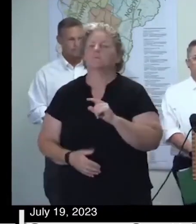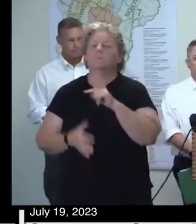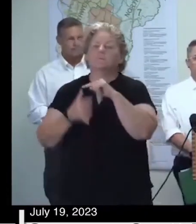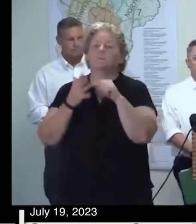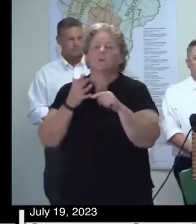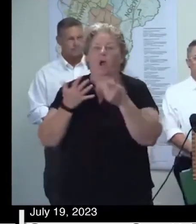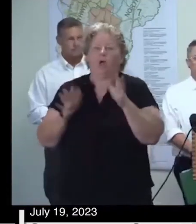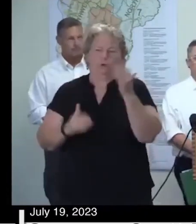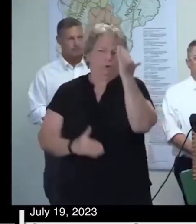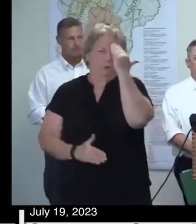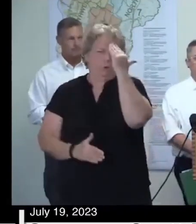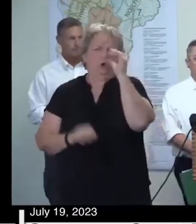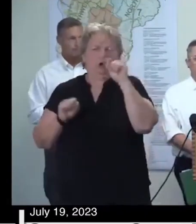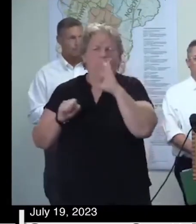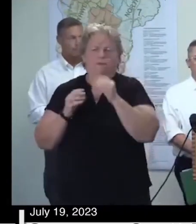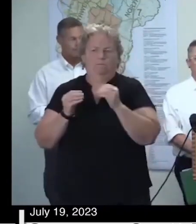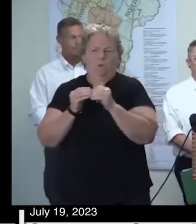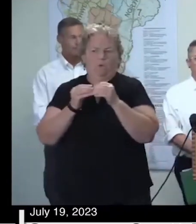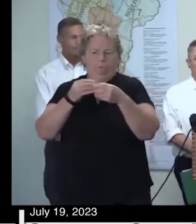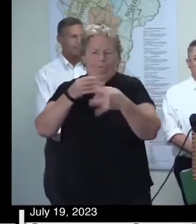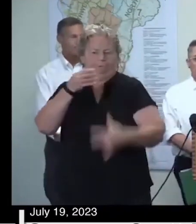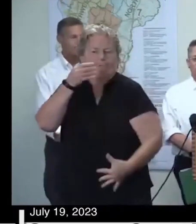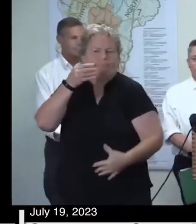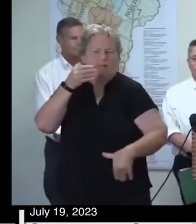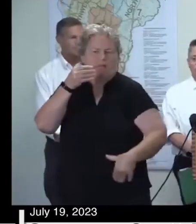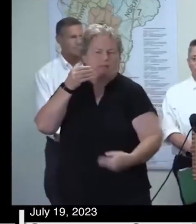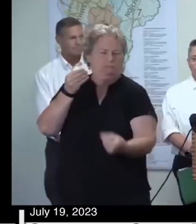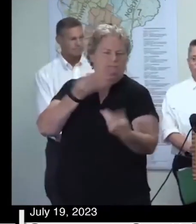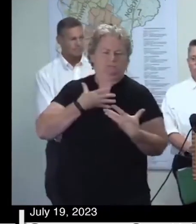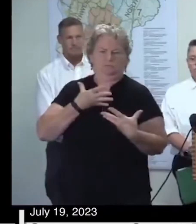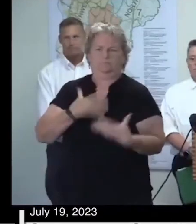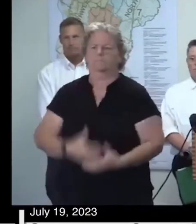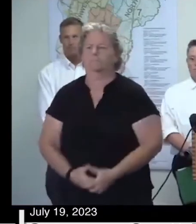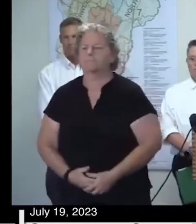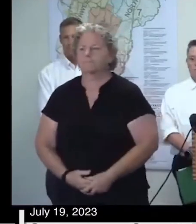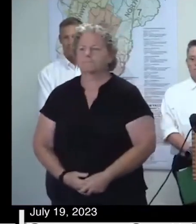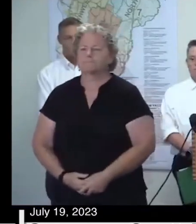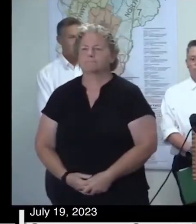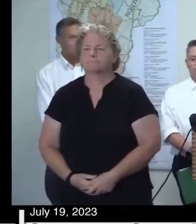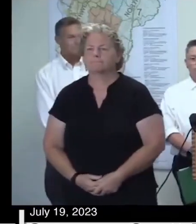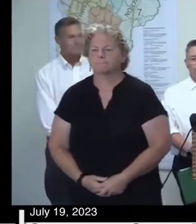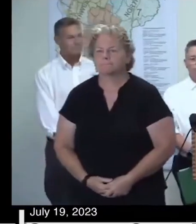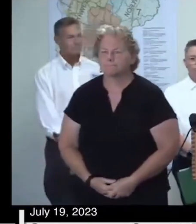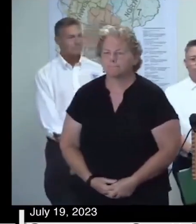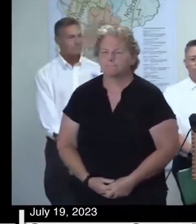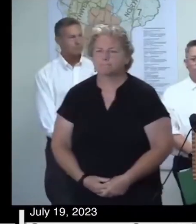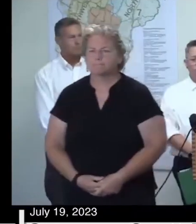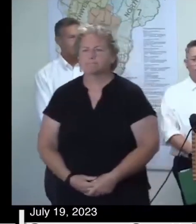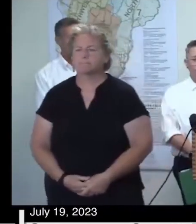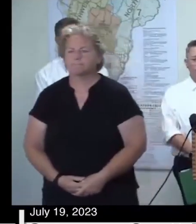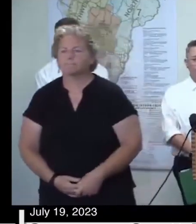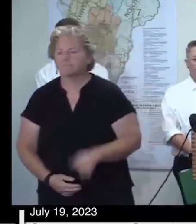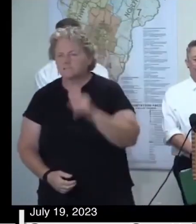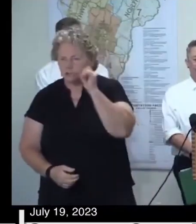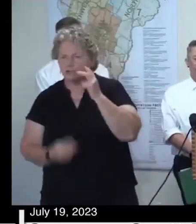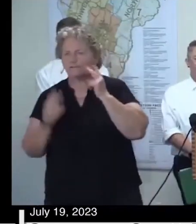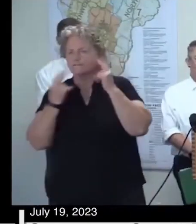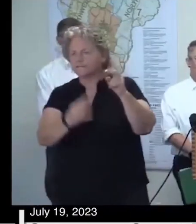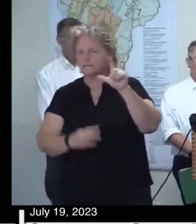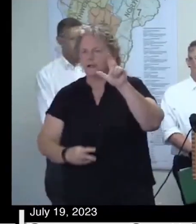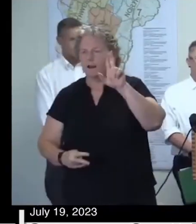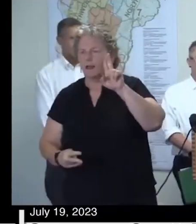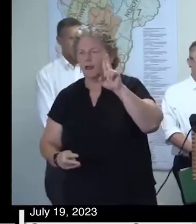damages. For instance, when I was in Ludlow yesterday, they have their municipal sewer treatment